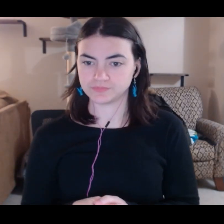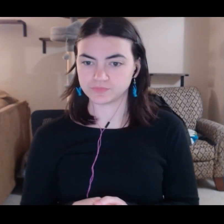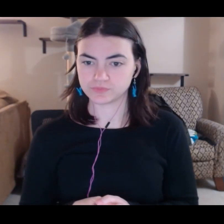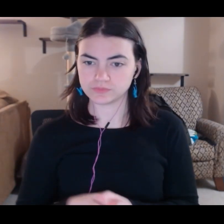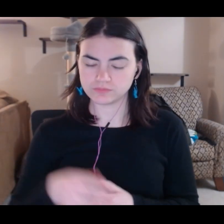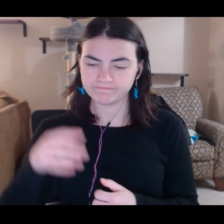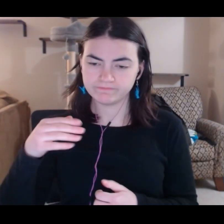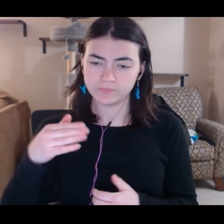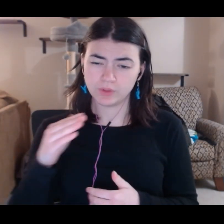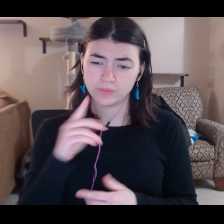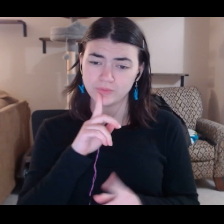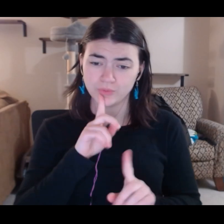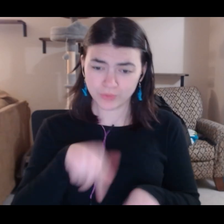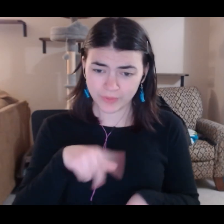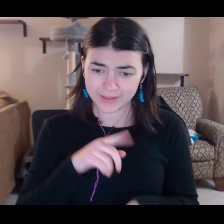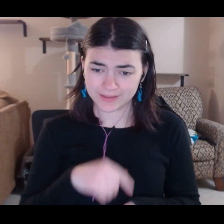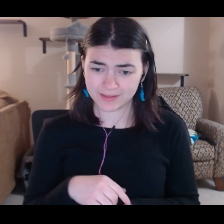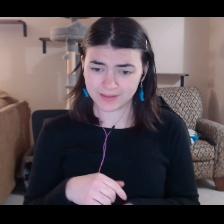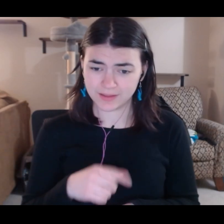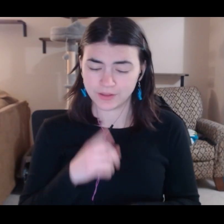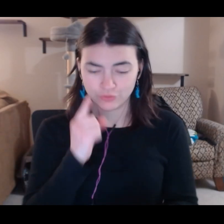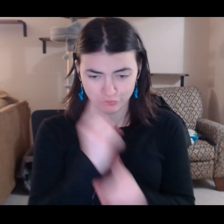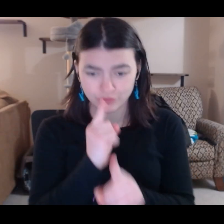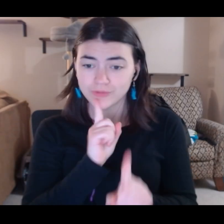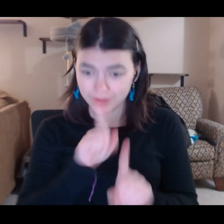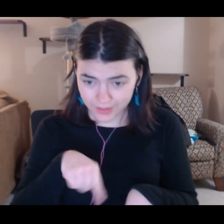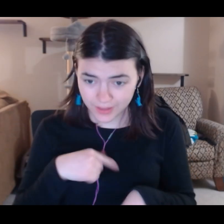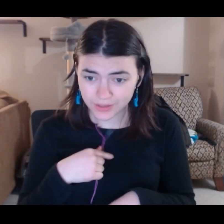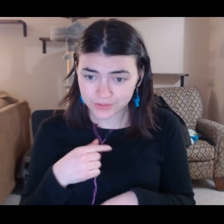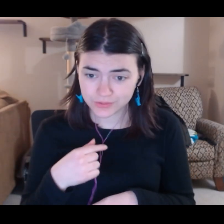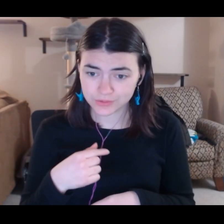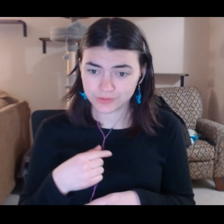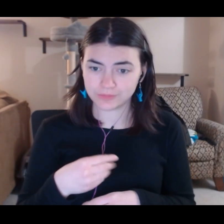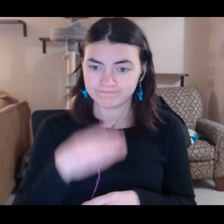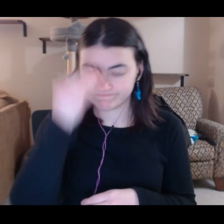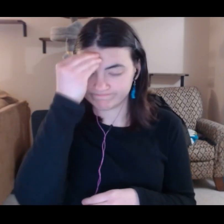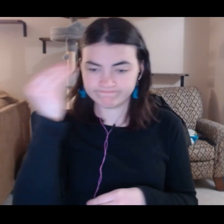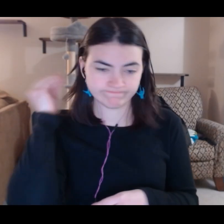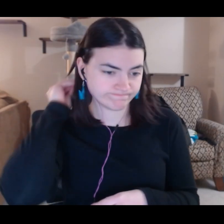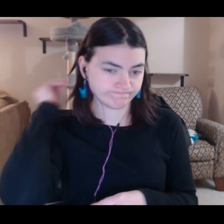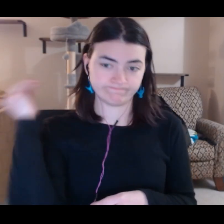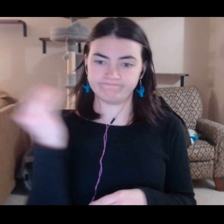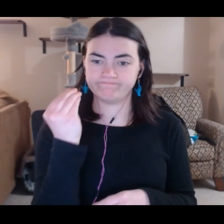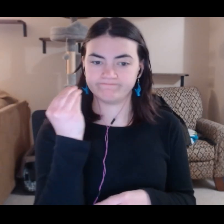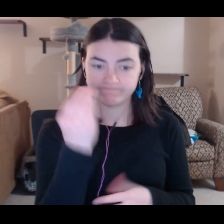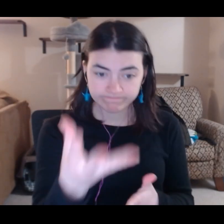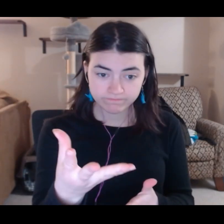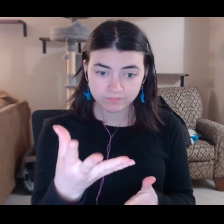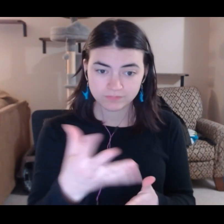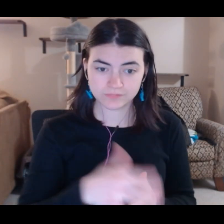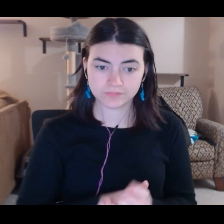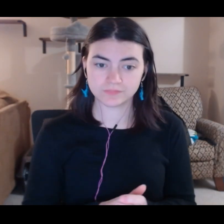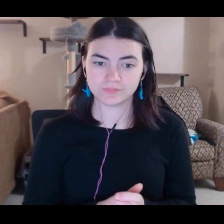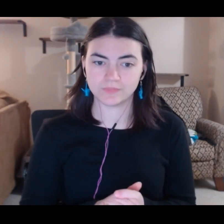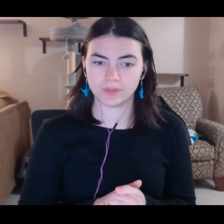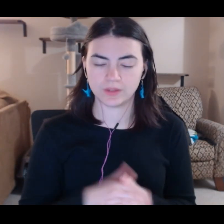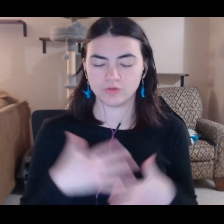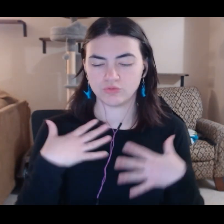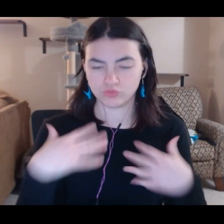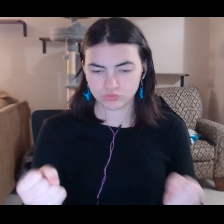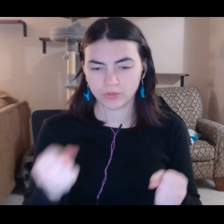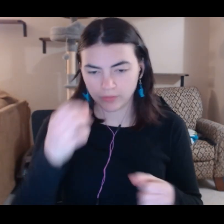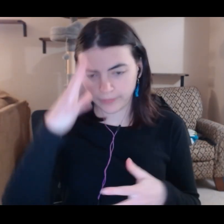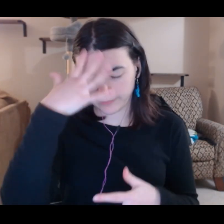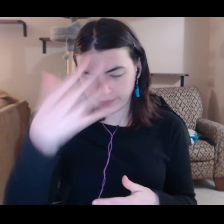better integrate this information with what you already know. Our second technique builds on the first. When using flashcards